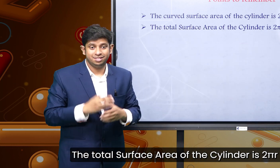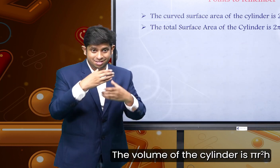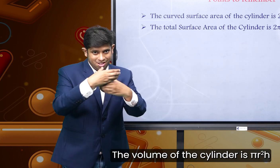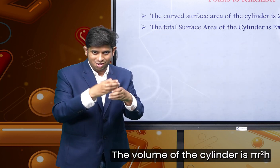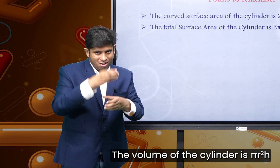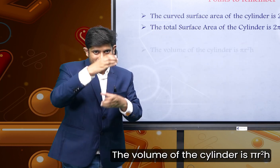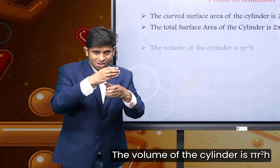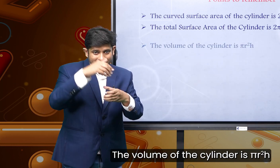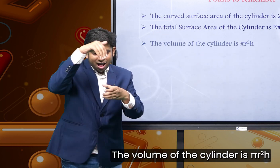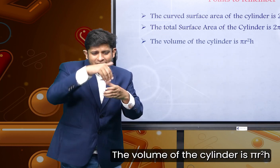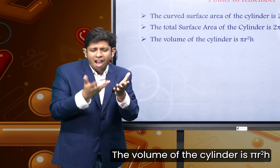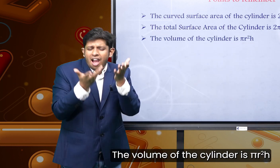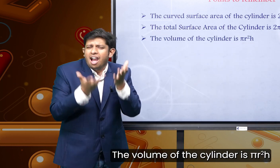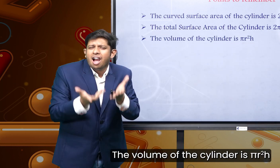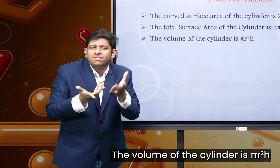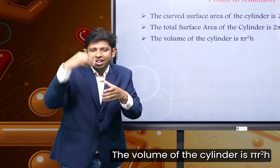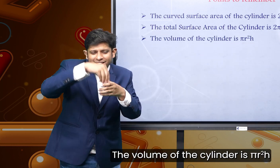The volume of the cylinder is pi r square h.